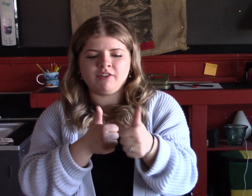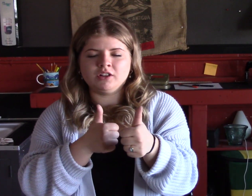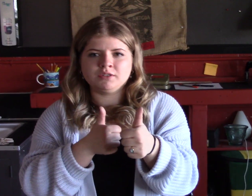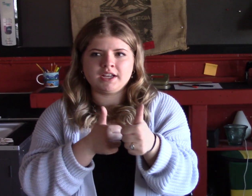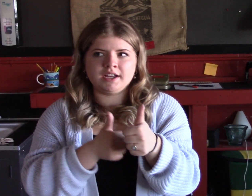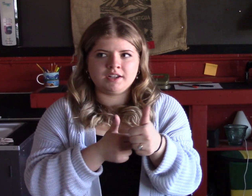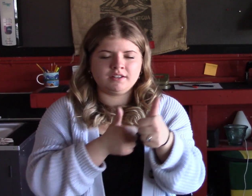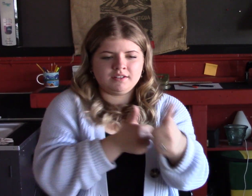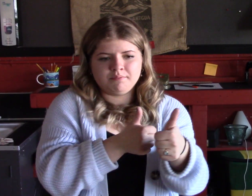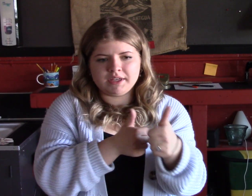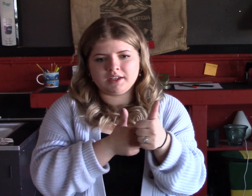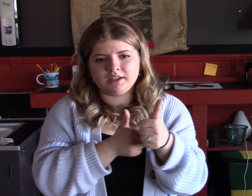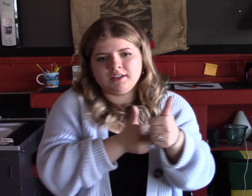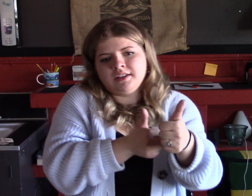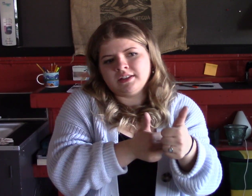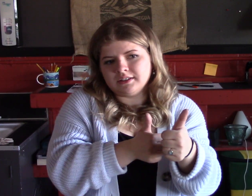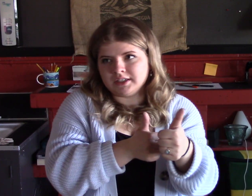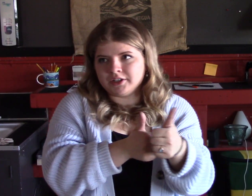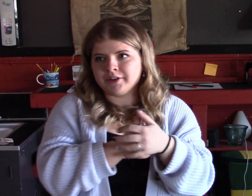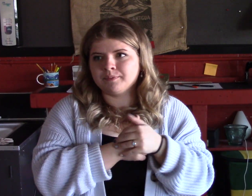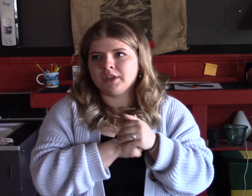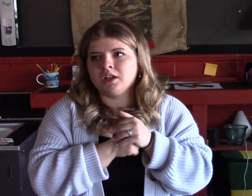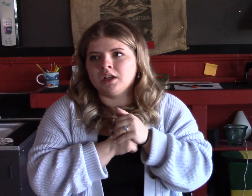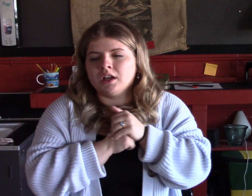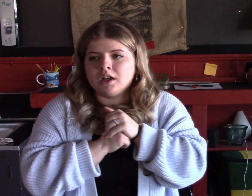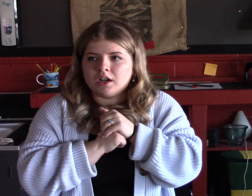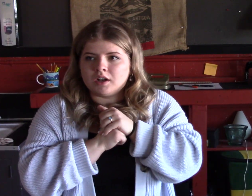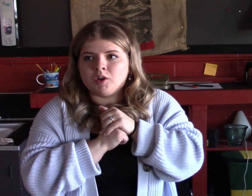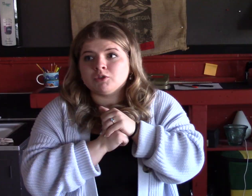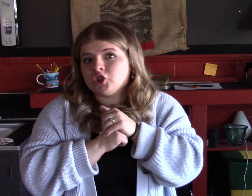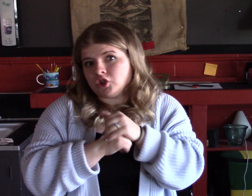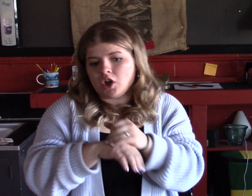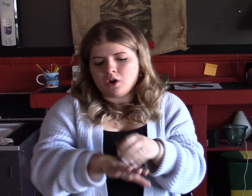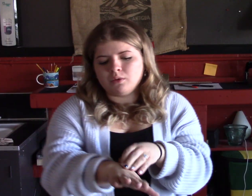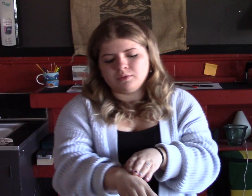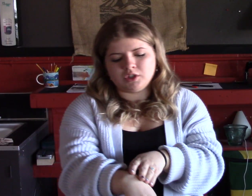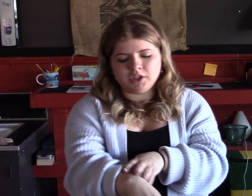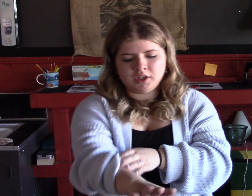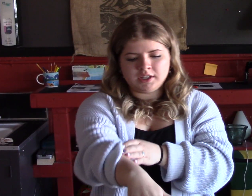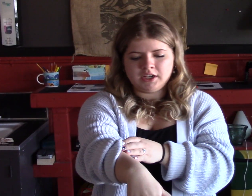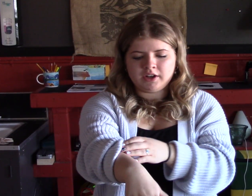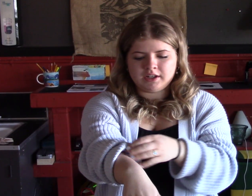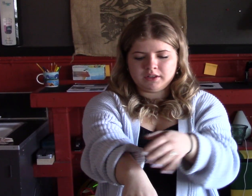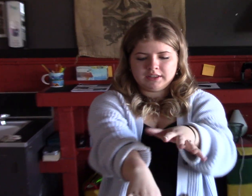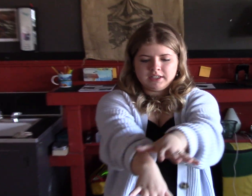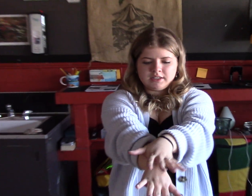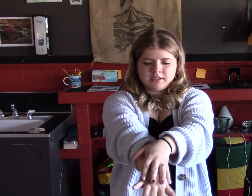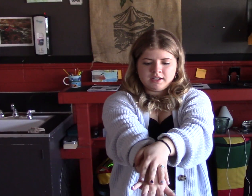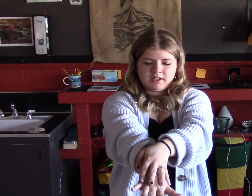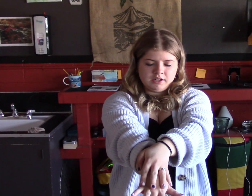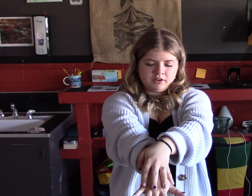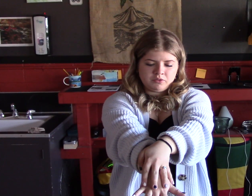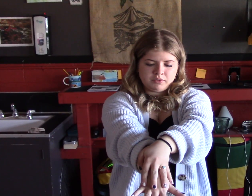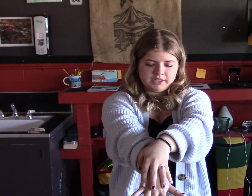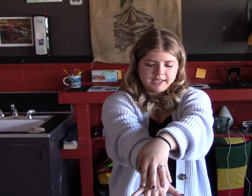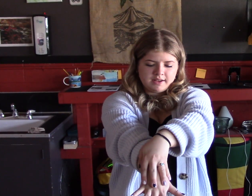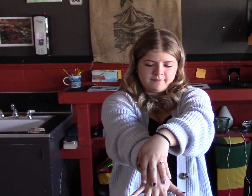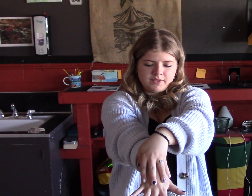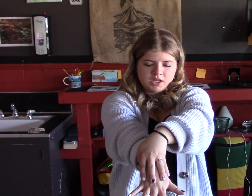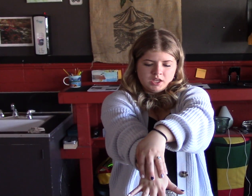follow sign, pick the leader. Slow, so you're going to take your hand out like this, and your other one like that. You're